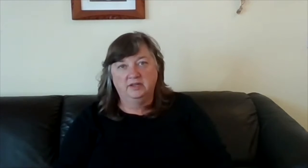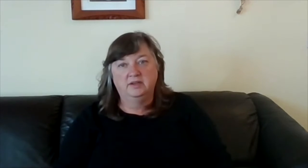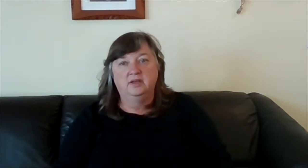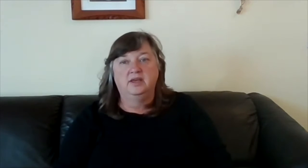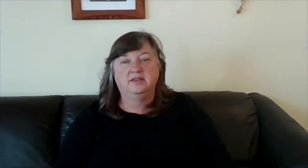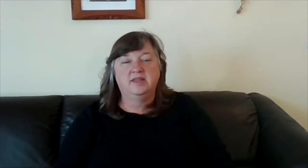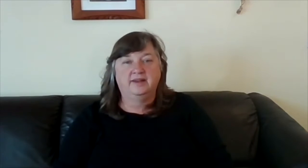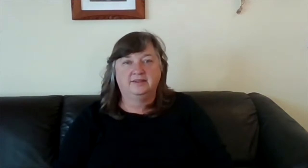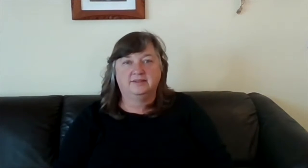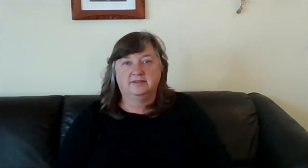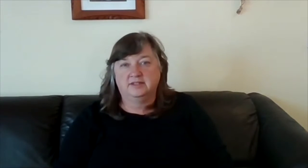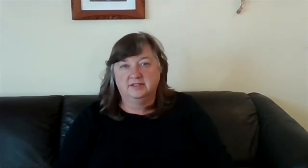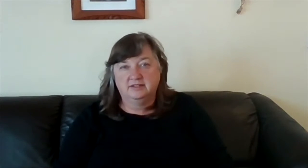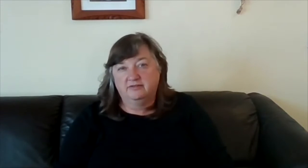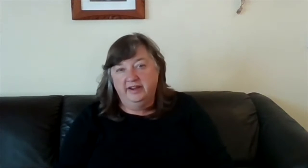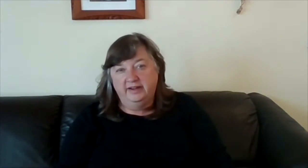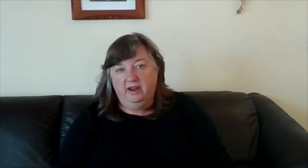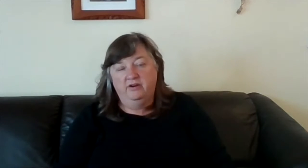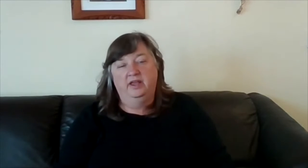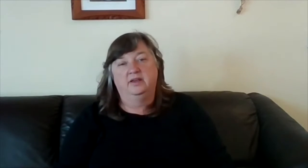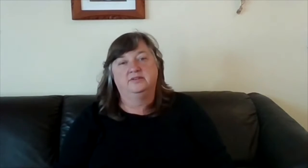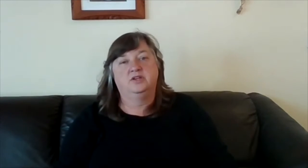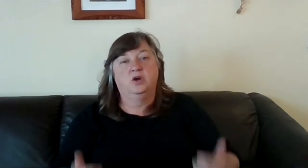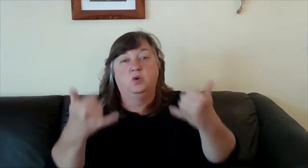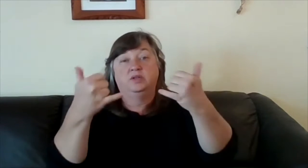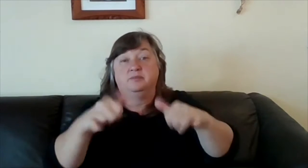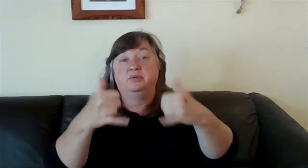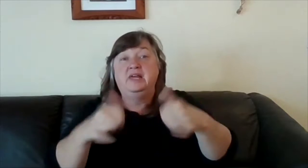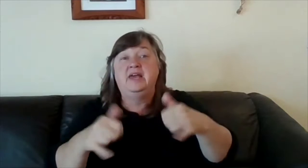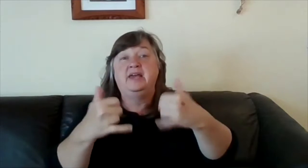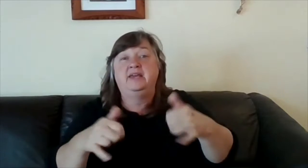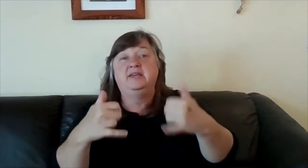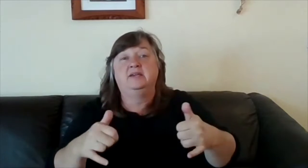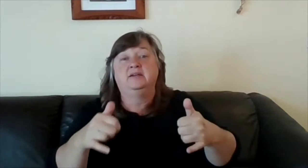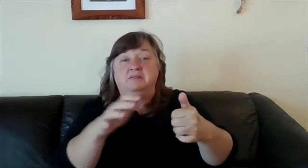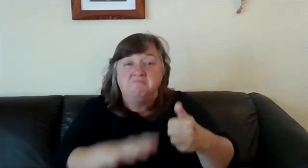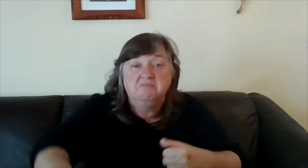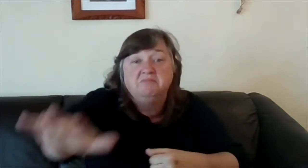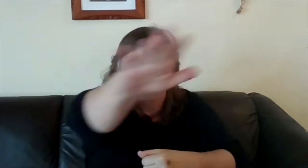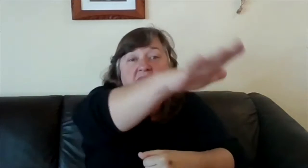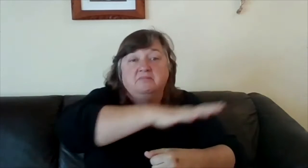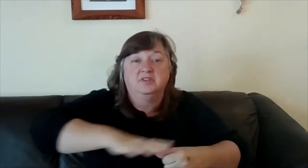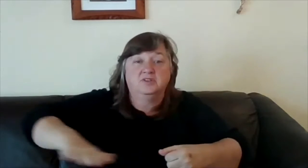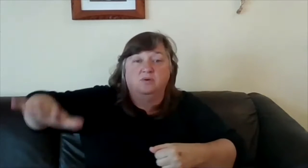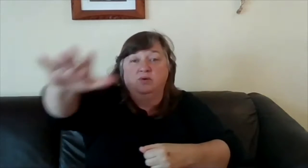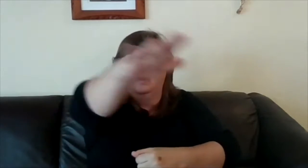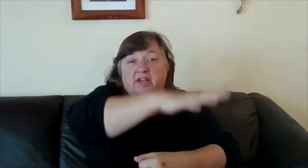garden in that it's just a defined area. So it's a play, this whole